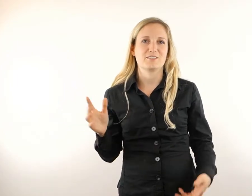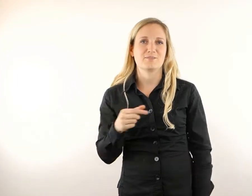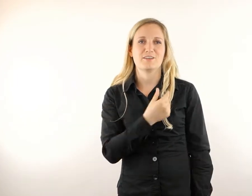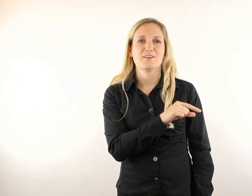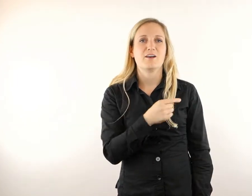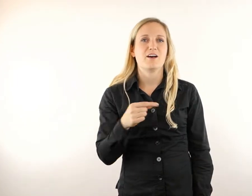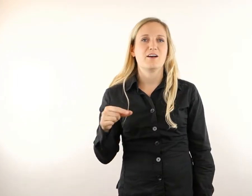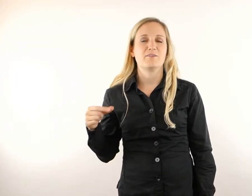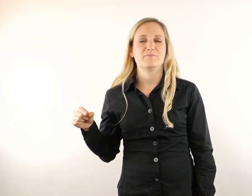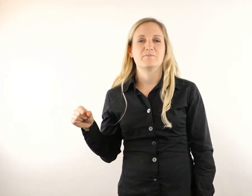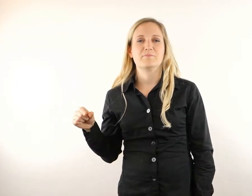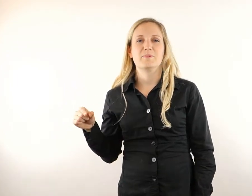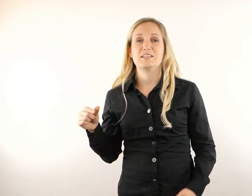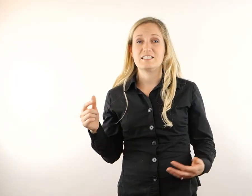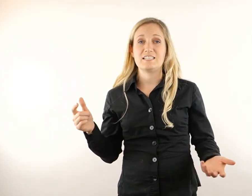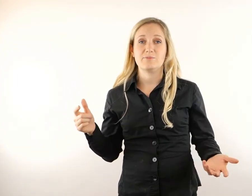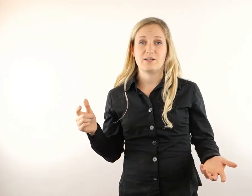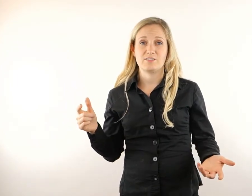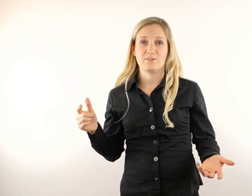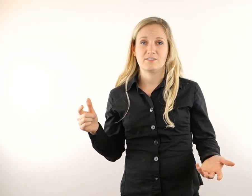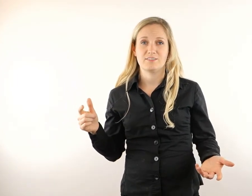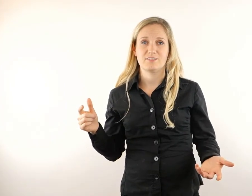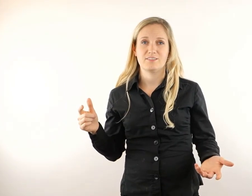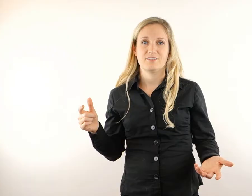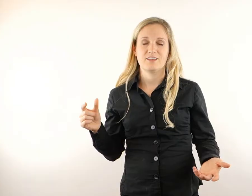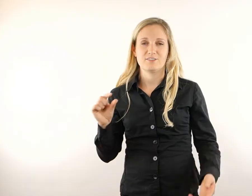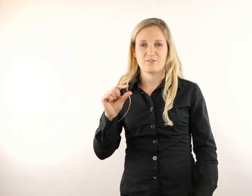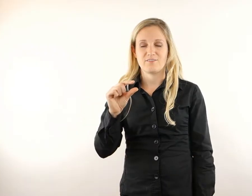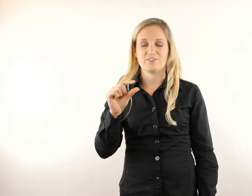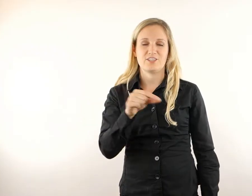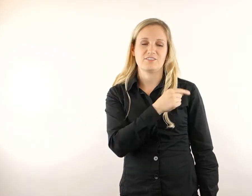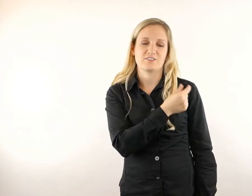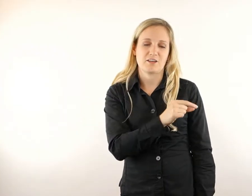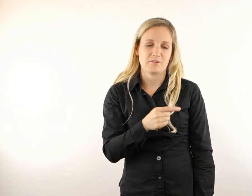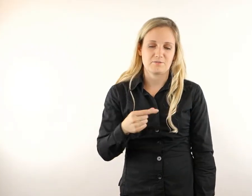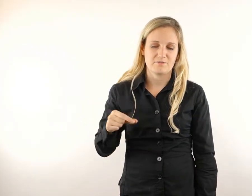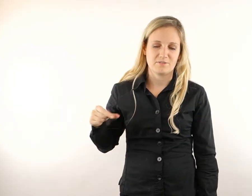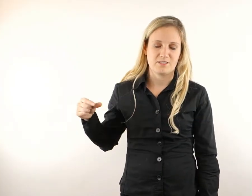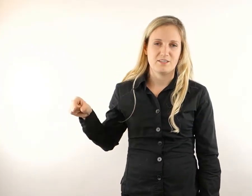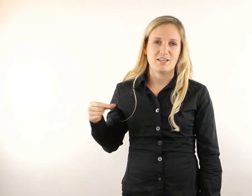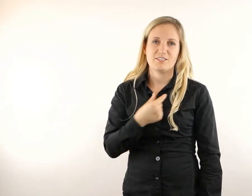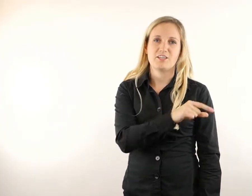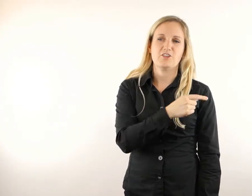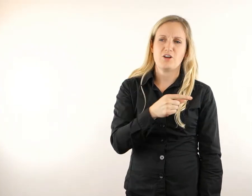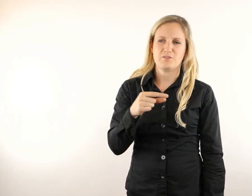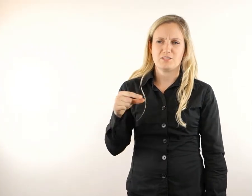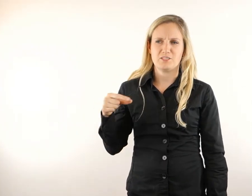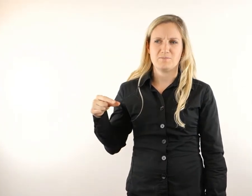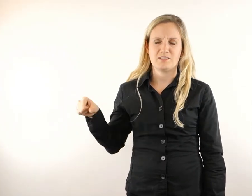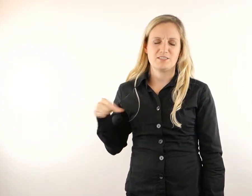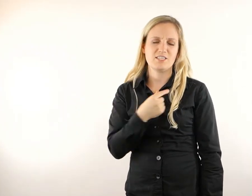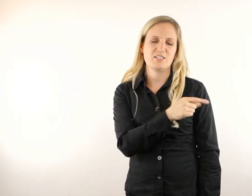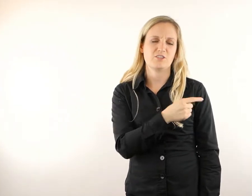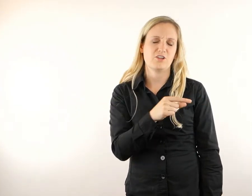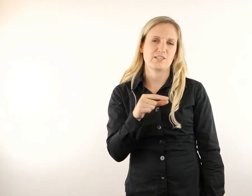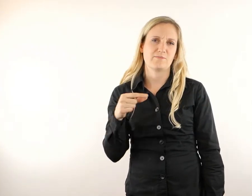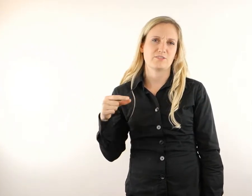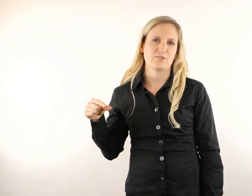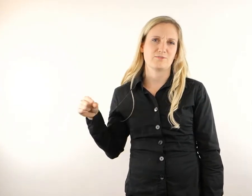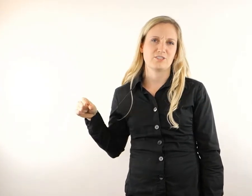do it. But it's an easy way to do it. So you have a G and just kind of, it's like a long, this is a long name that starts with a